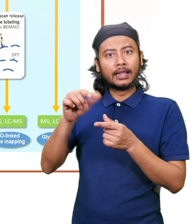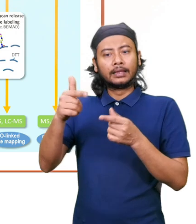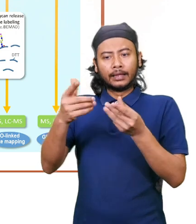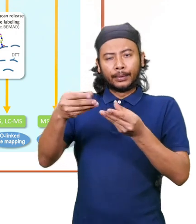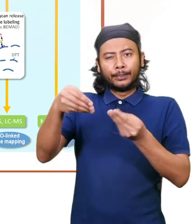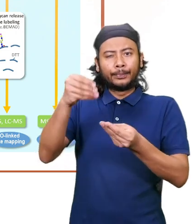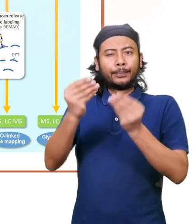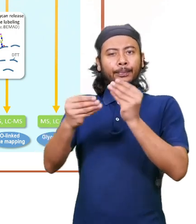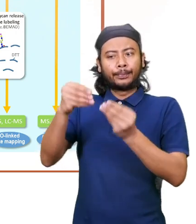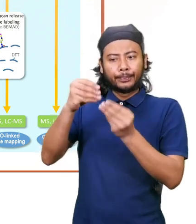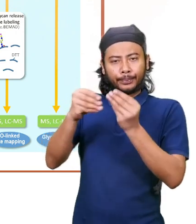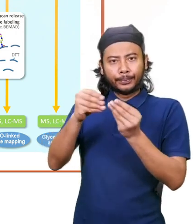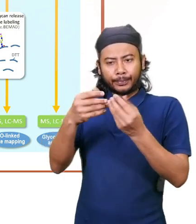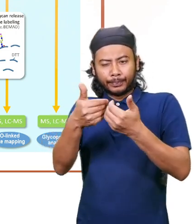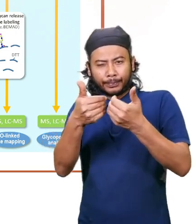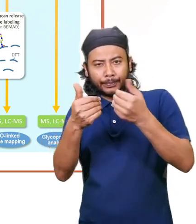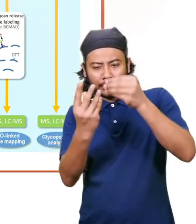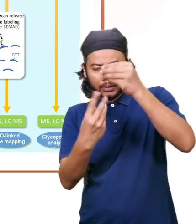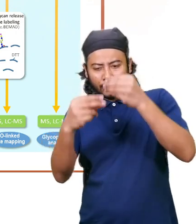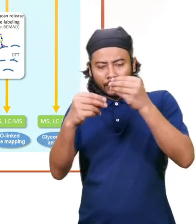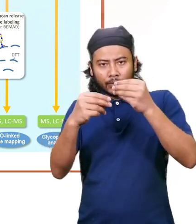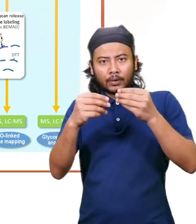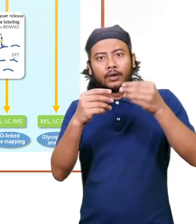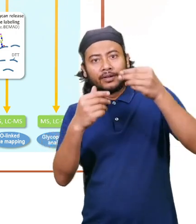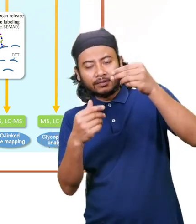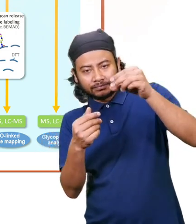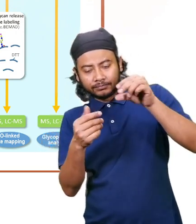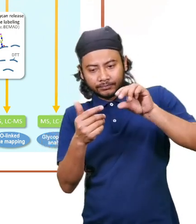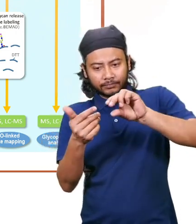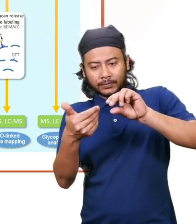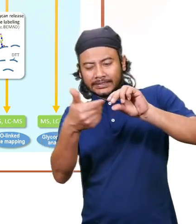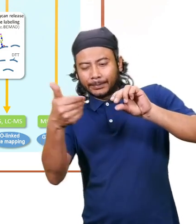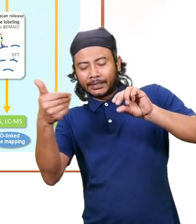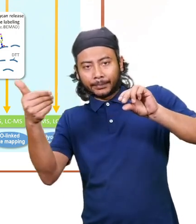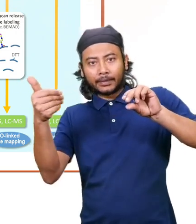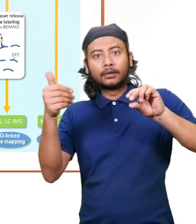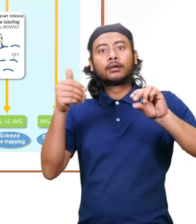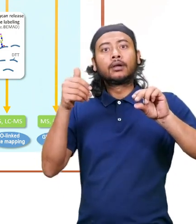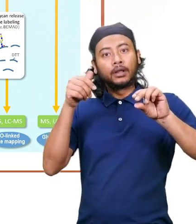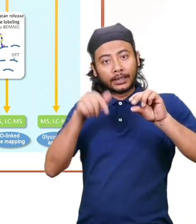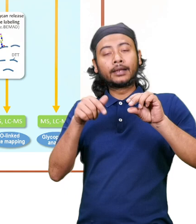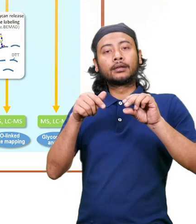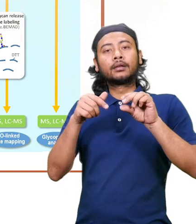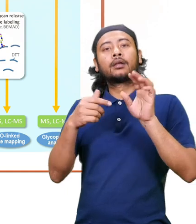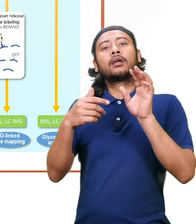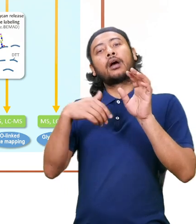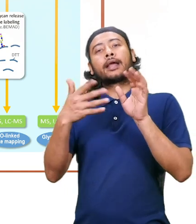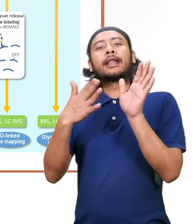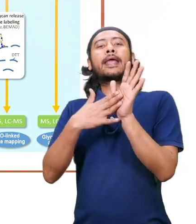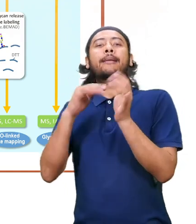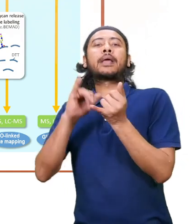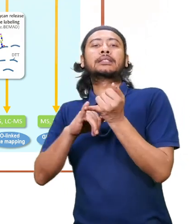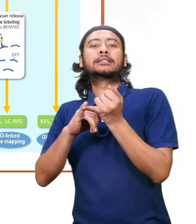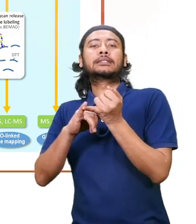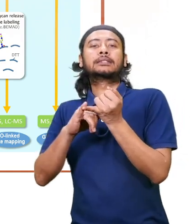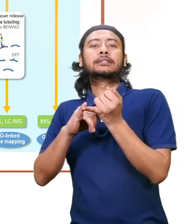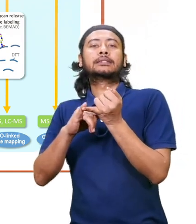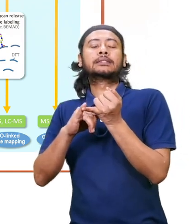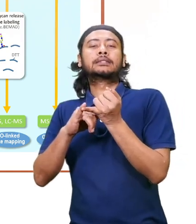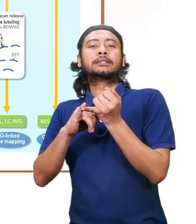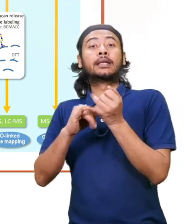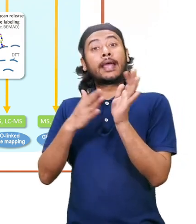into methyl group. Then that will increase the mass spec sensitivity. Then they are analyzed